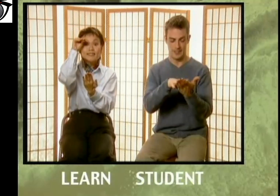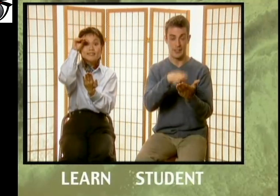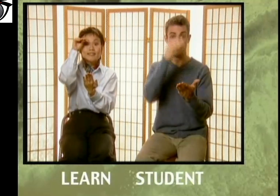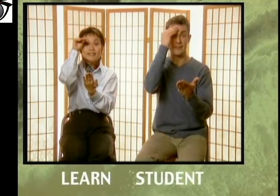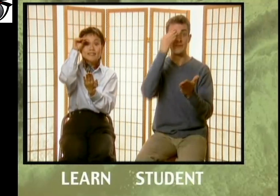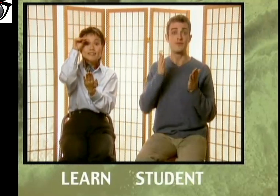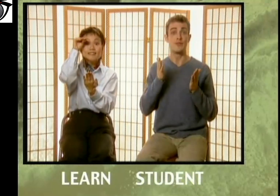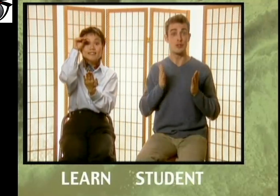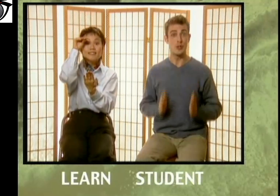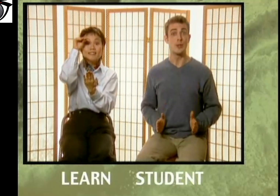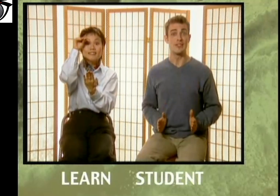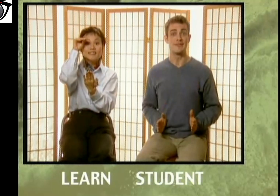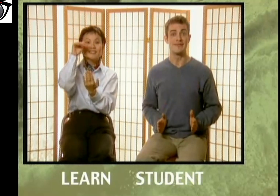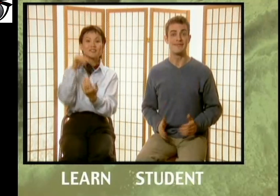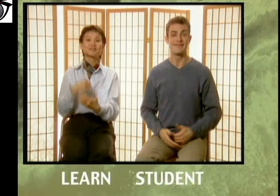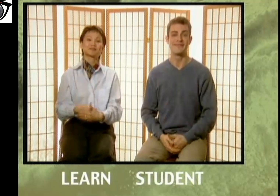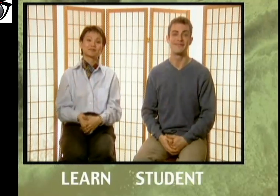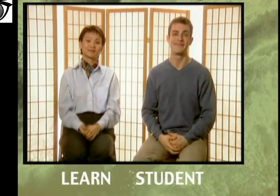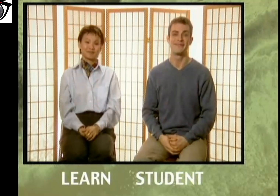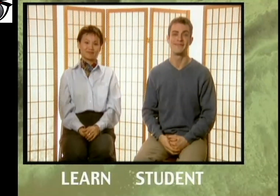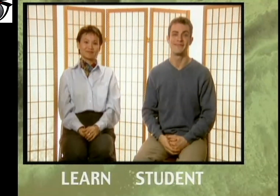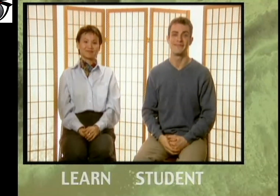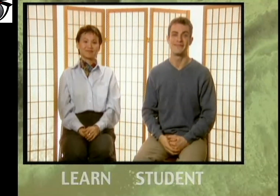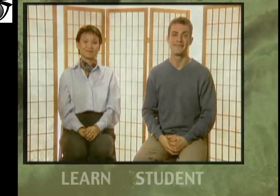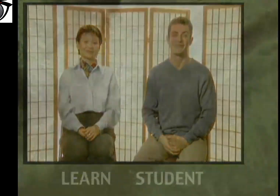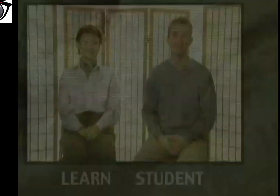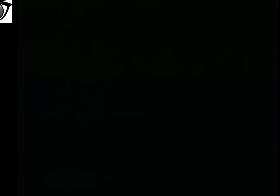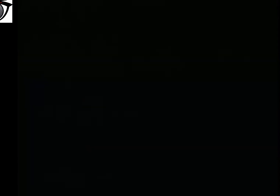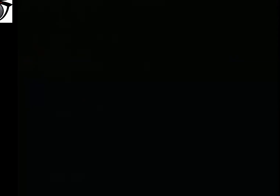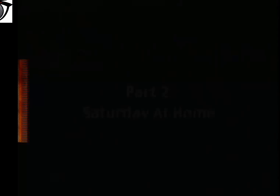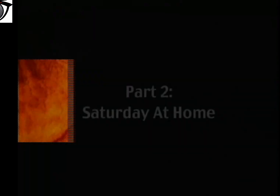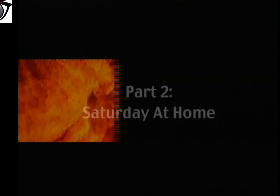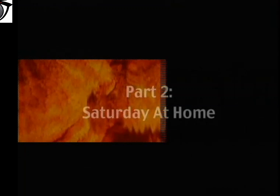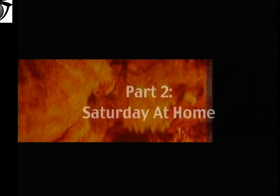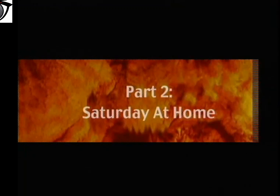Learn. Student.